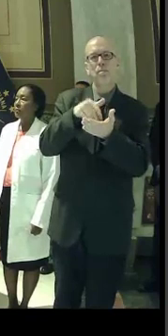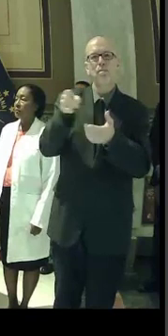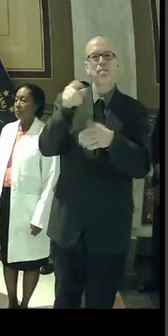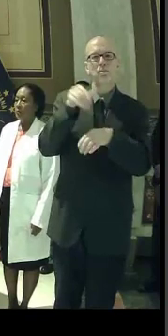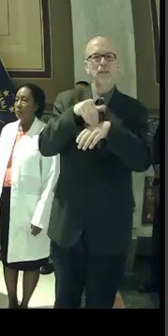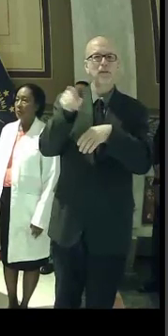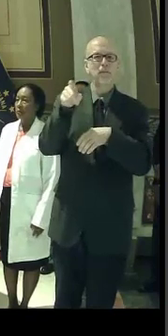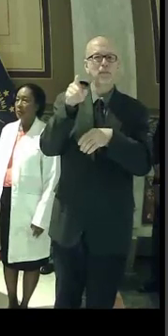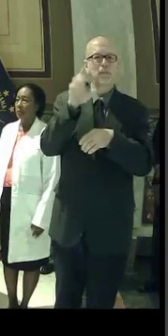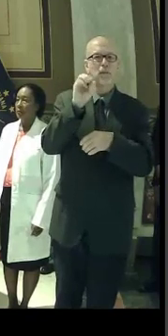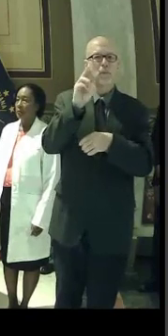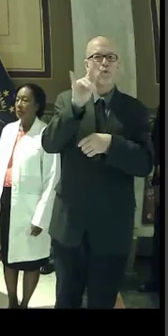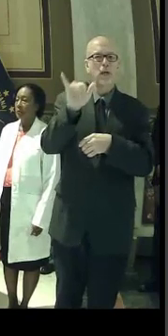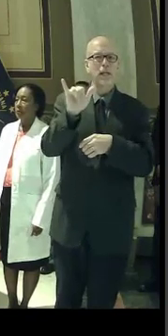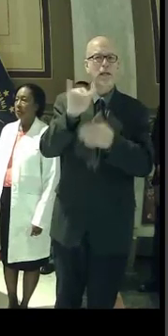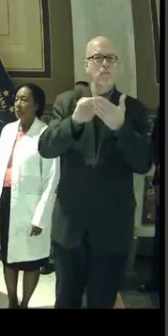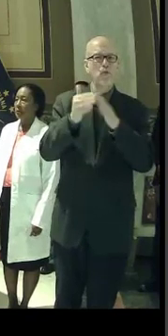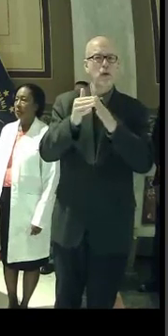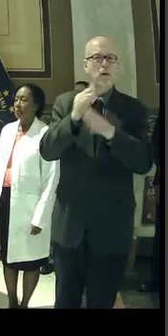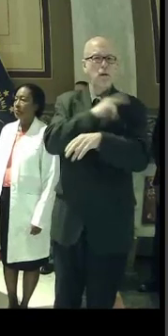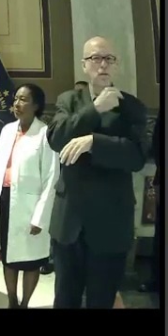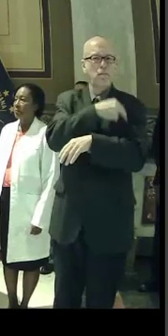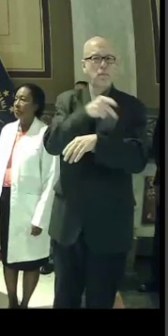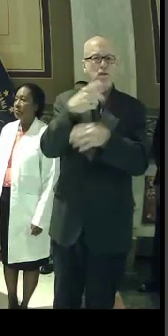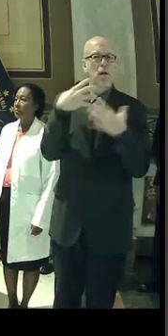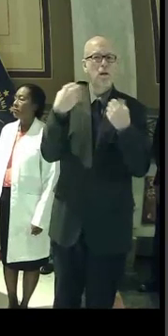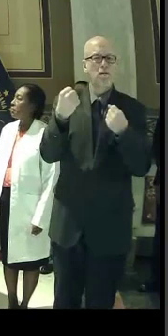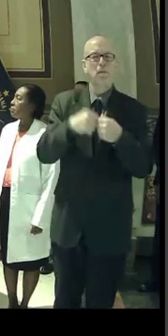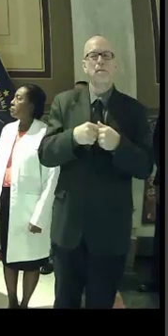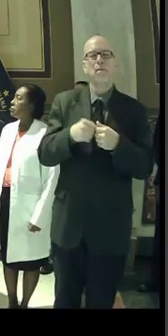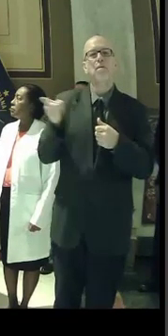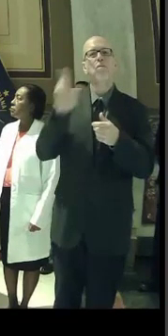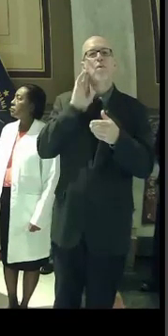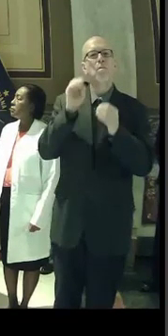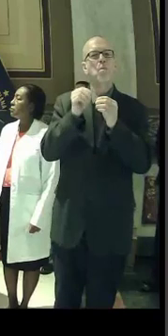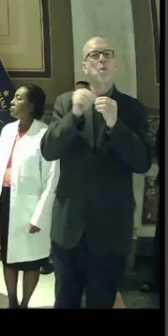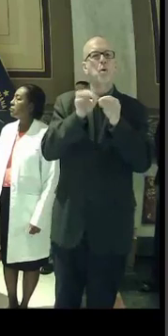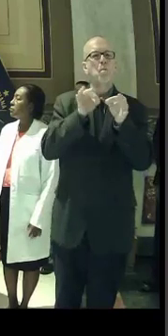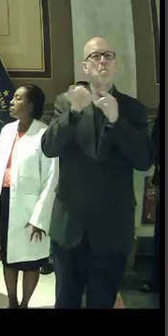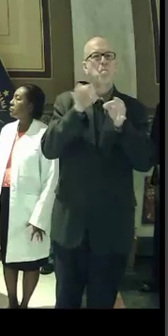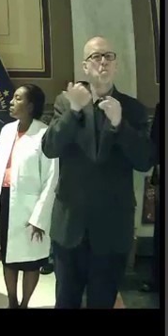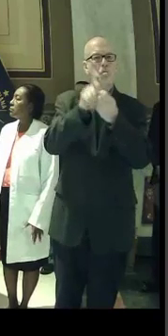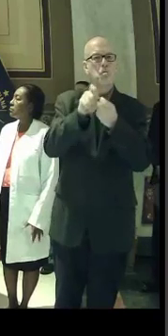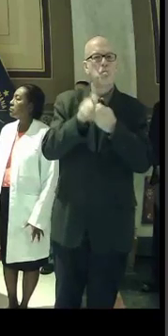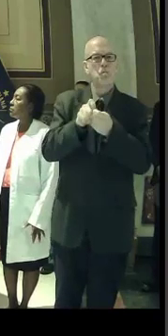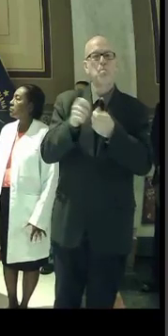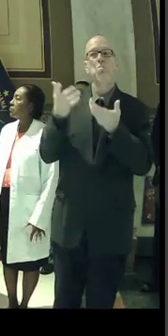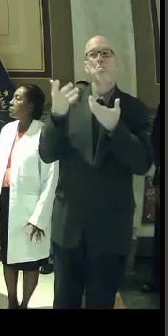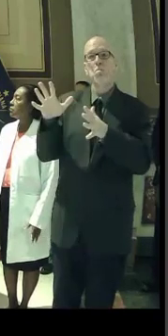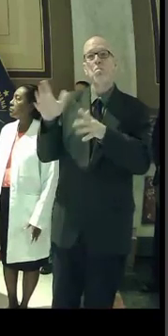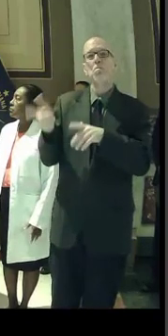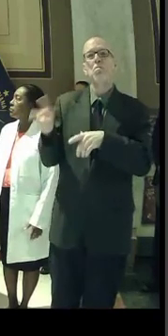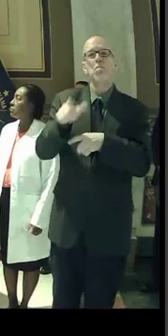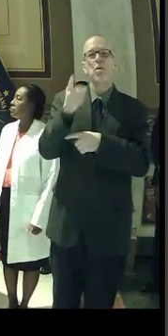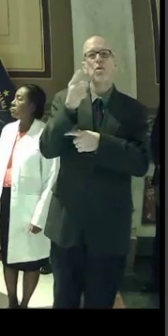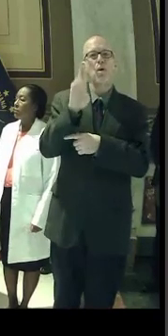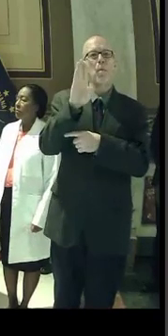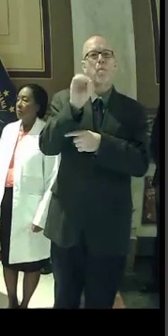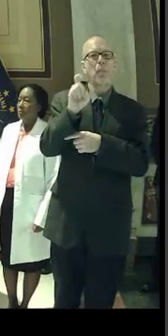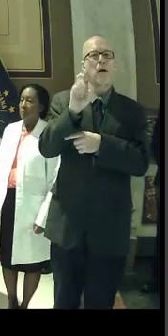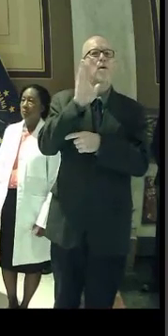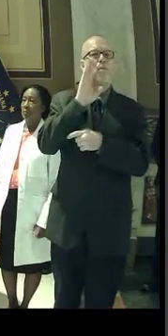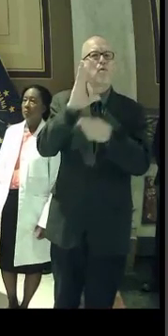at Community, for some additional case details. And then I'd ask Dr. Box to provide an update